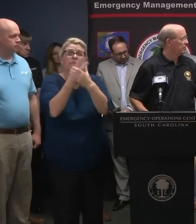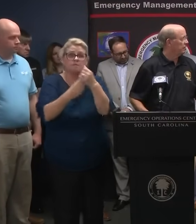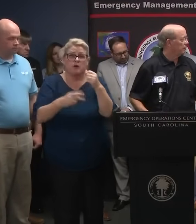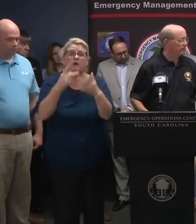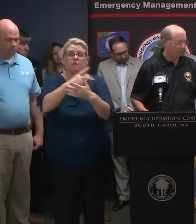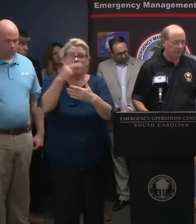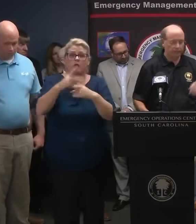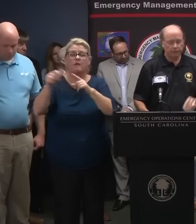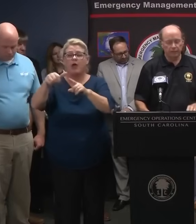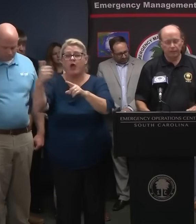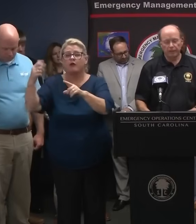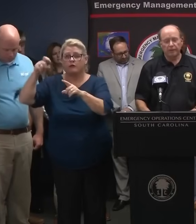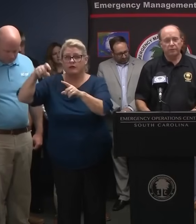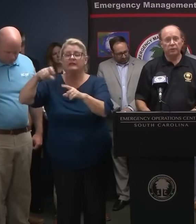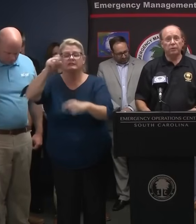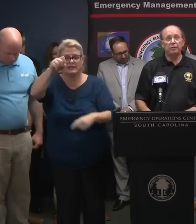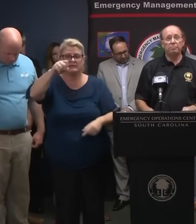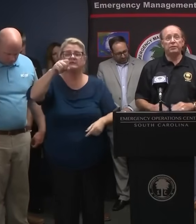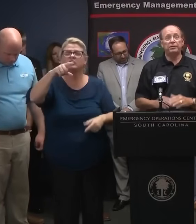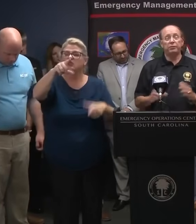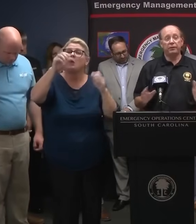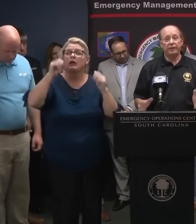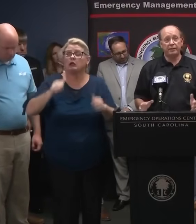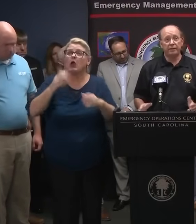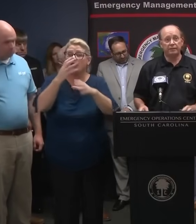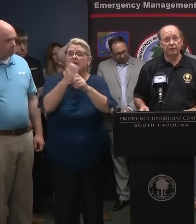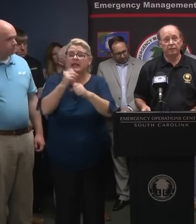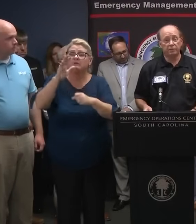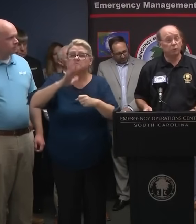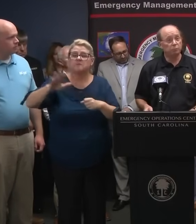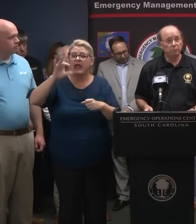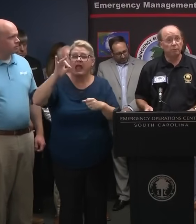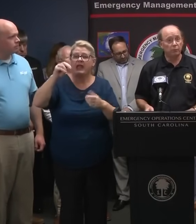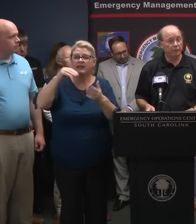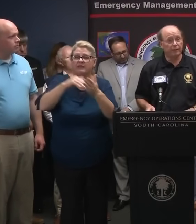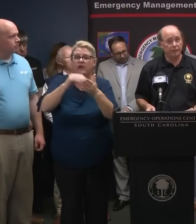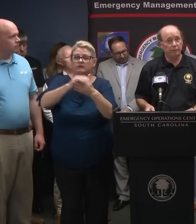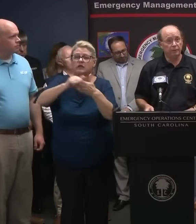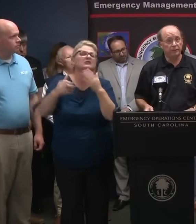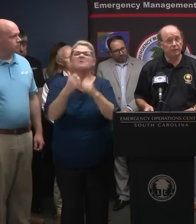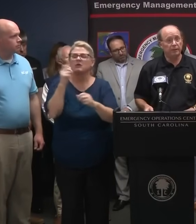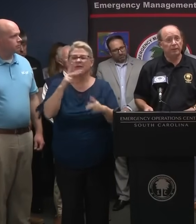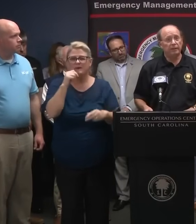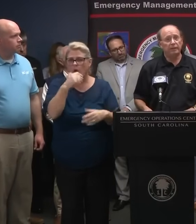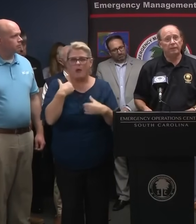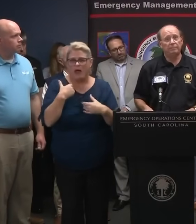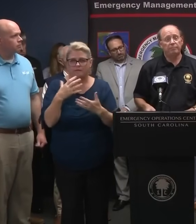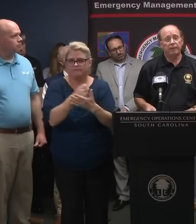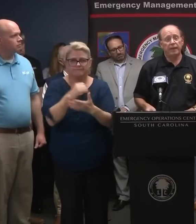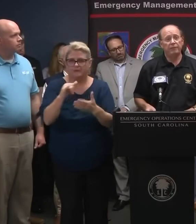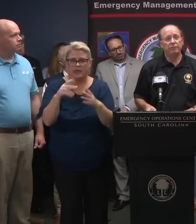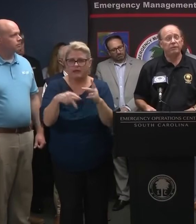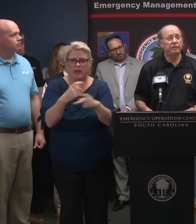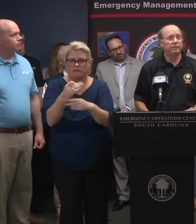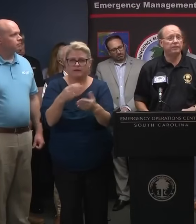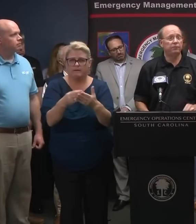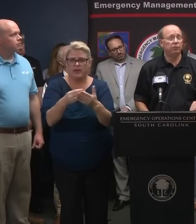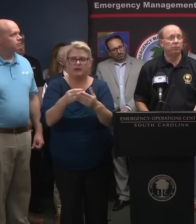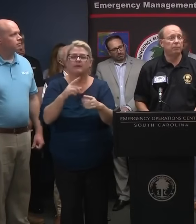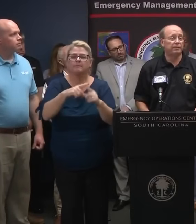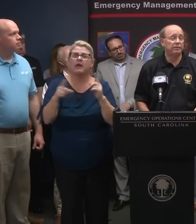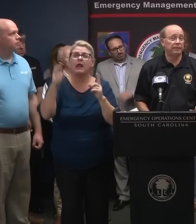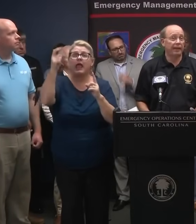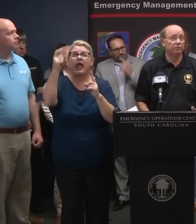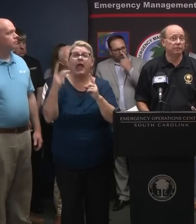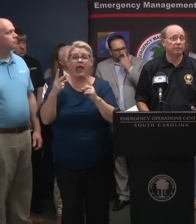other needs and yeah, combined. So you could get a potential of $80,000. Most people don't get that much. Half of it is